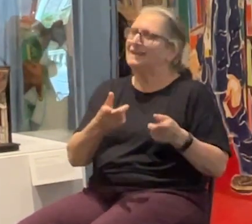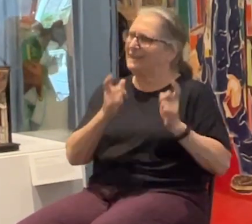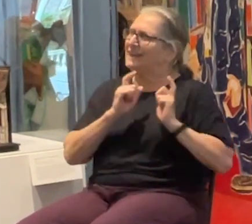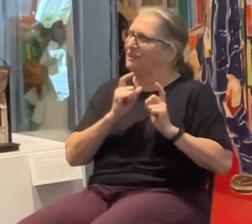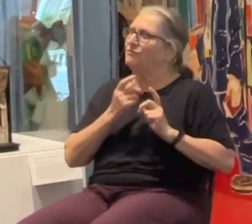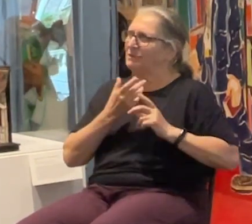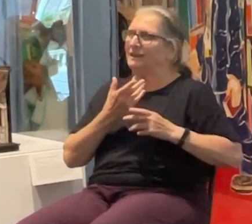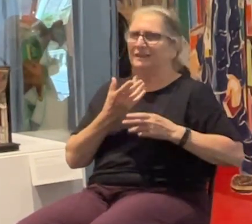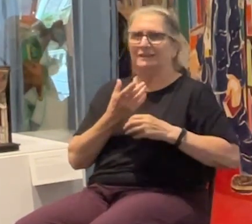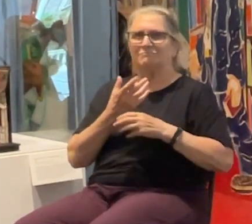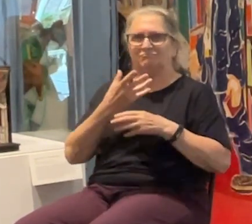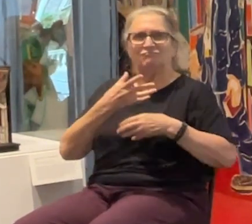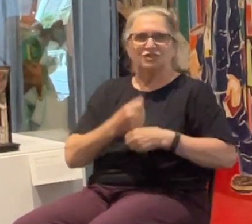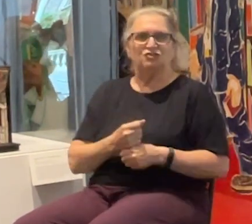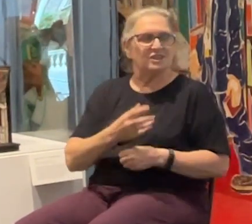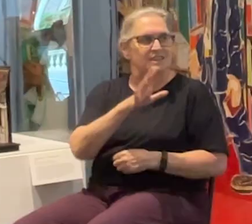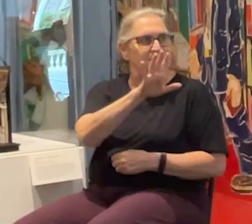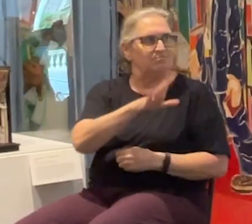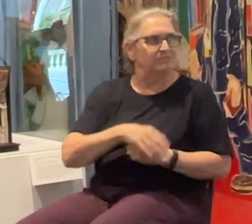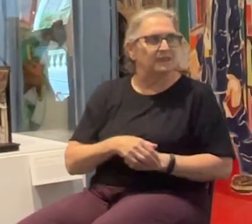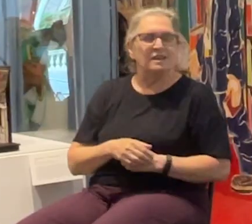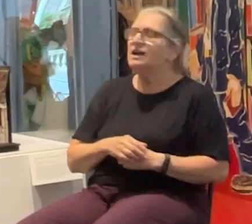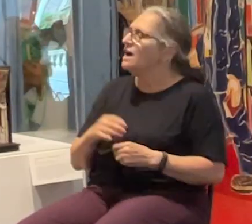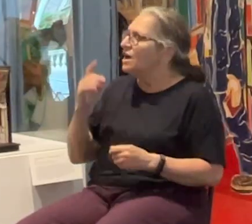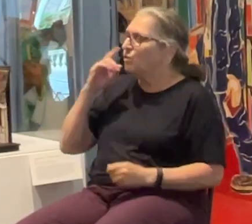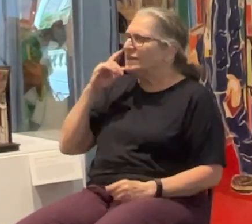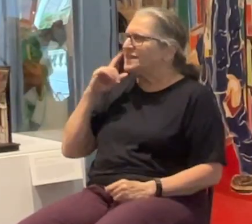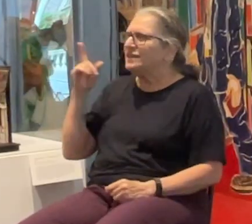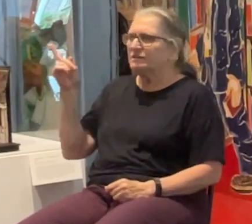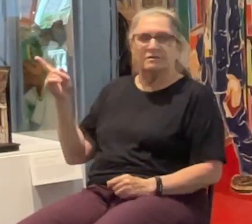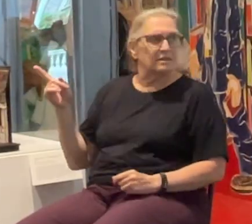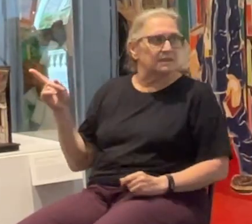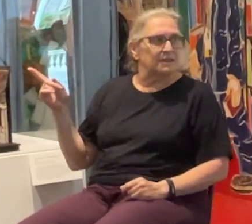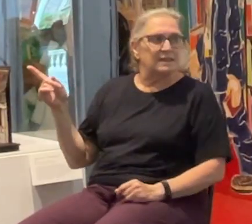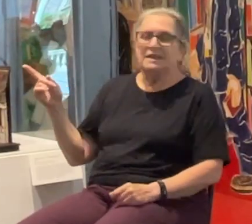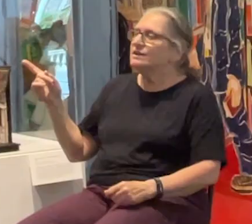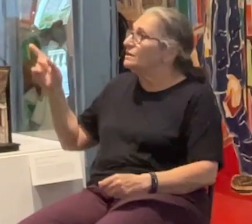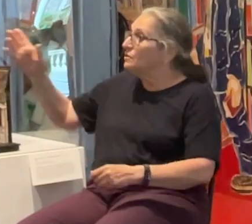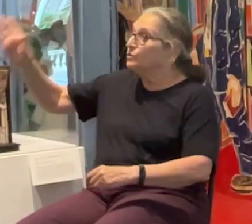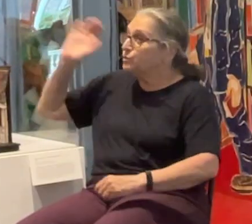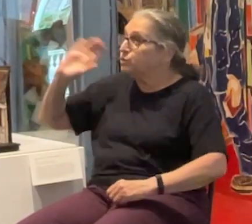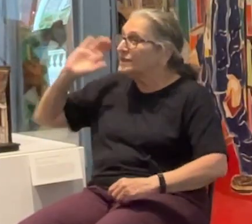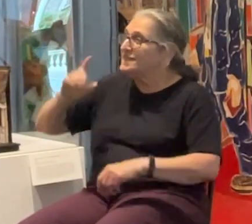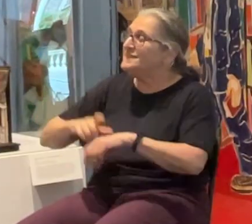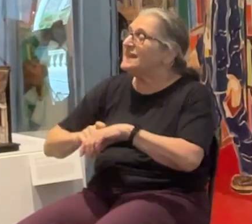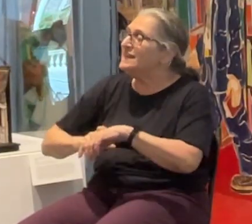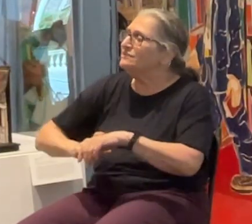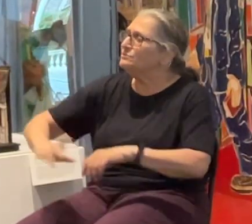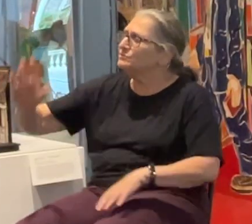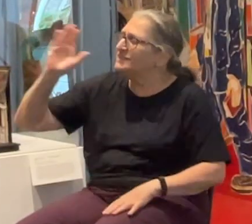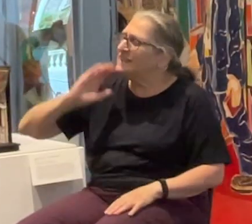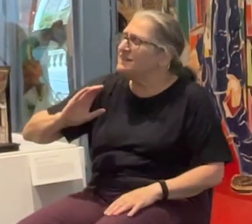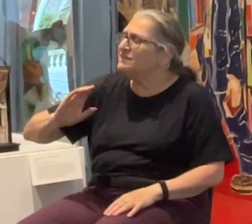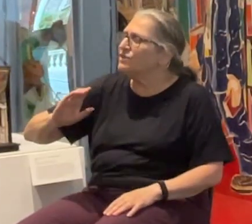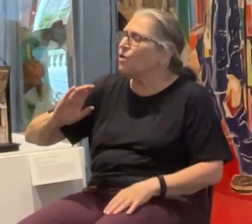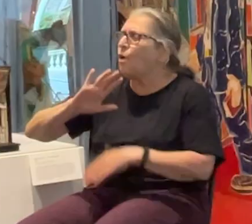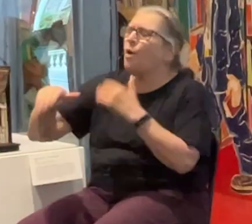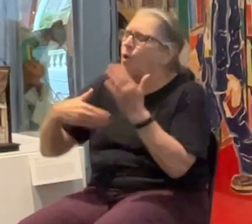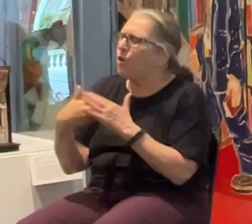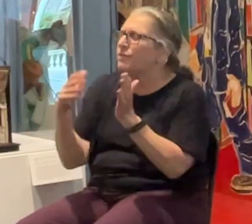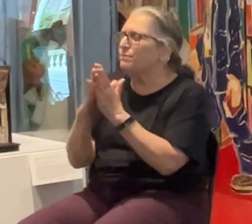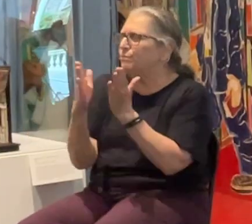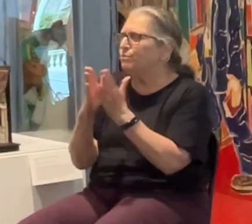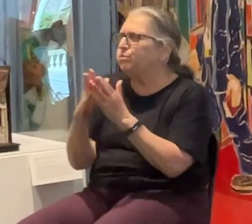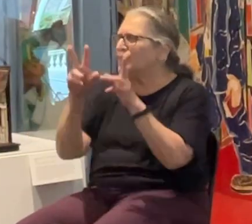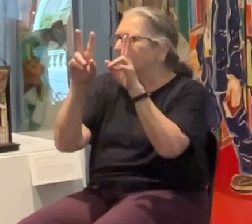I believe in one of the original newspaper articles, he claimed that all the book titles were true. They probably were. Some of them